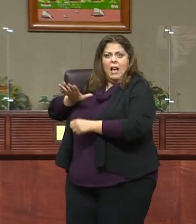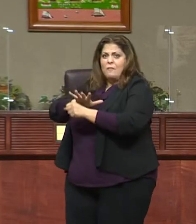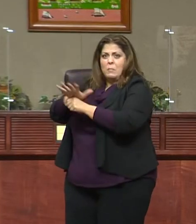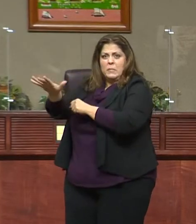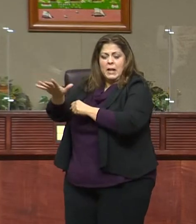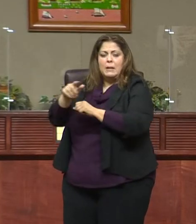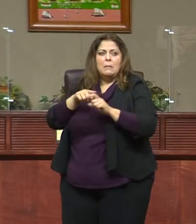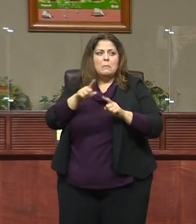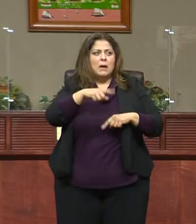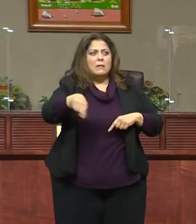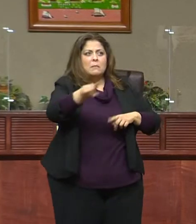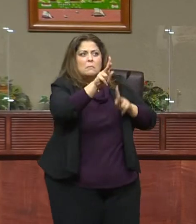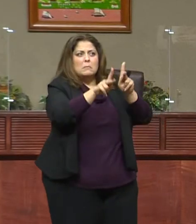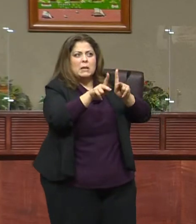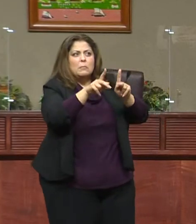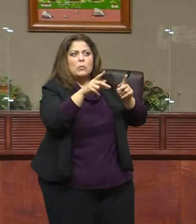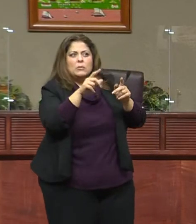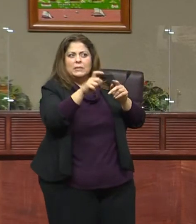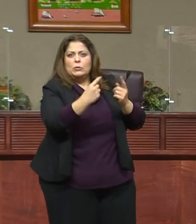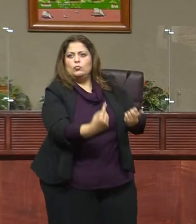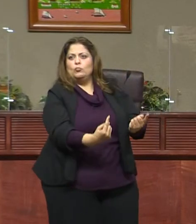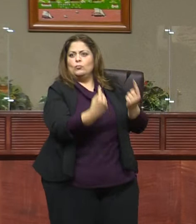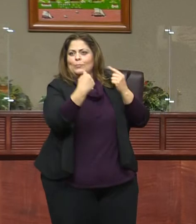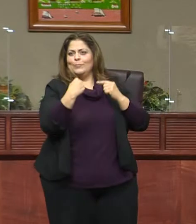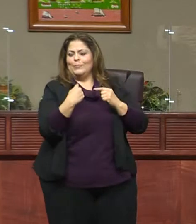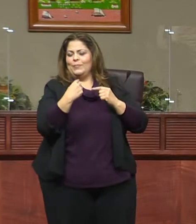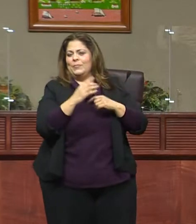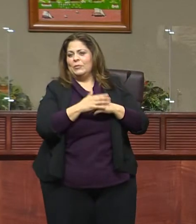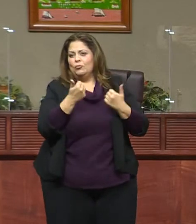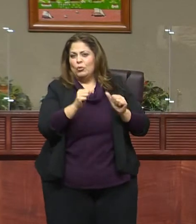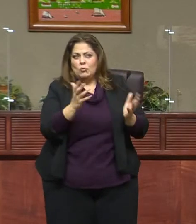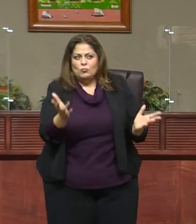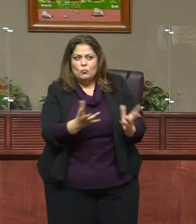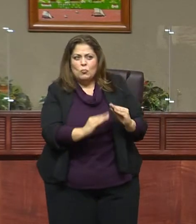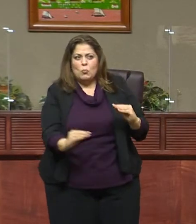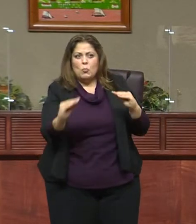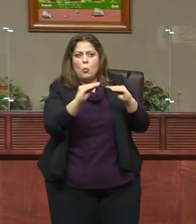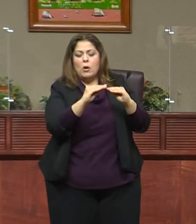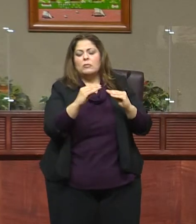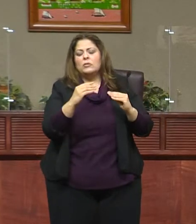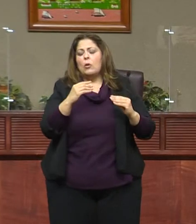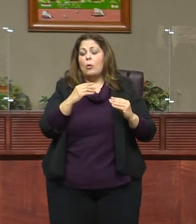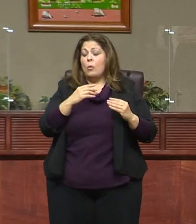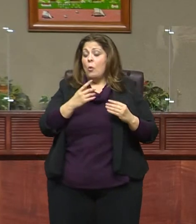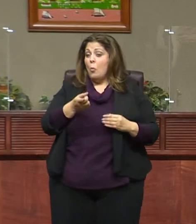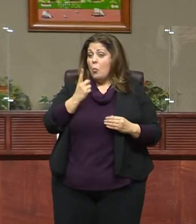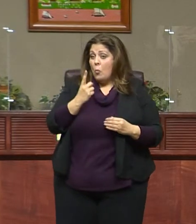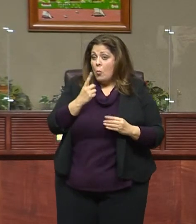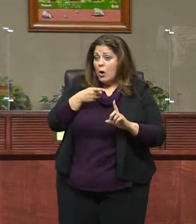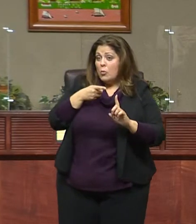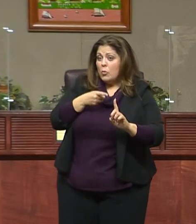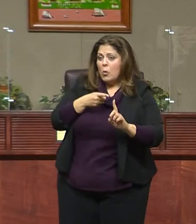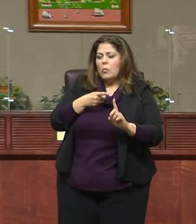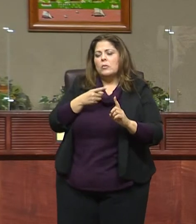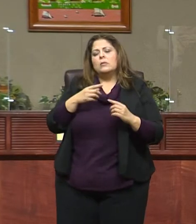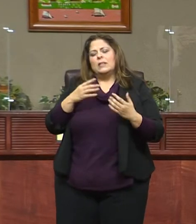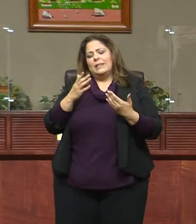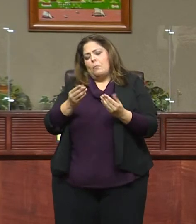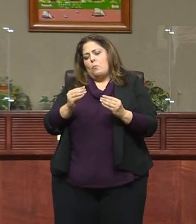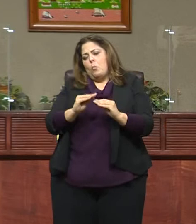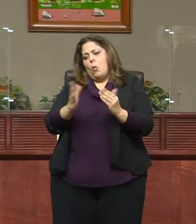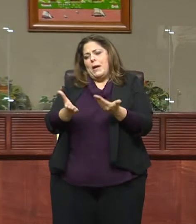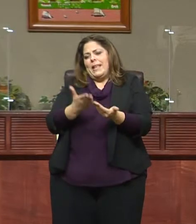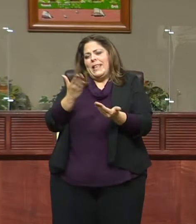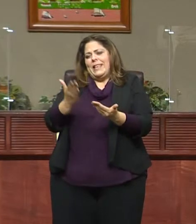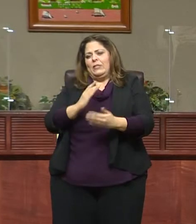one of the strategies that we are using is to try to make it more convenient for our residents to get vaccinated.